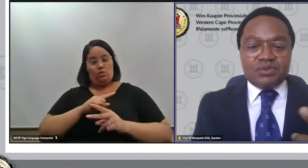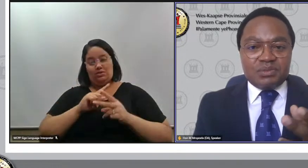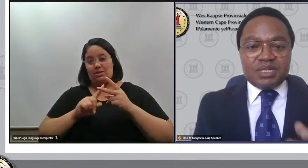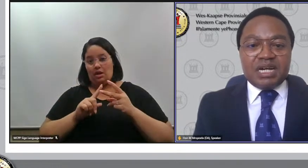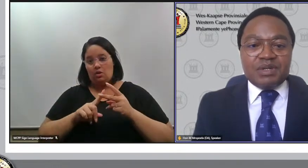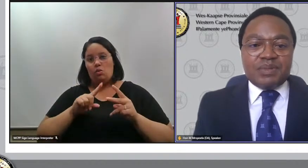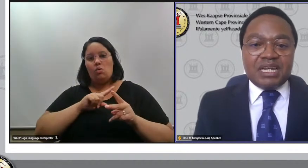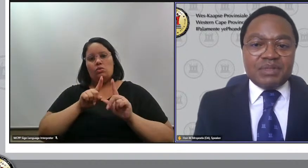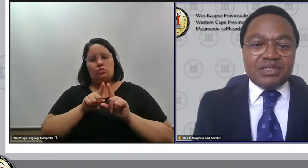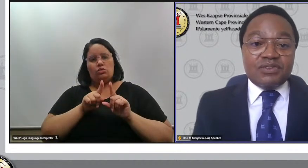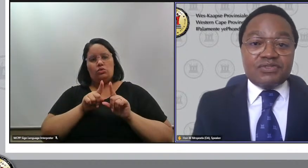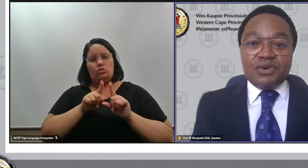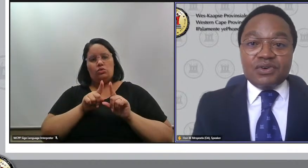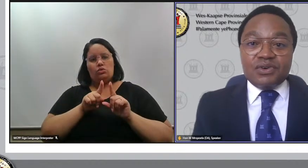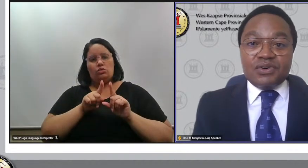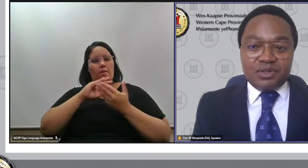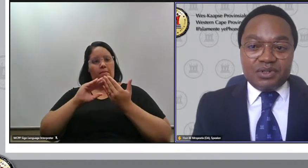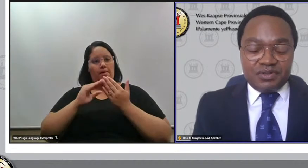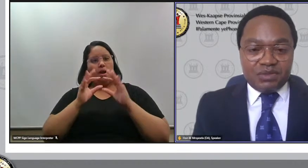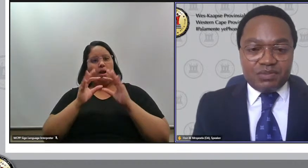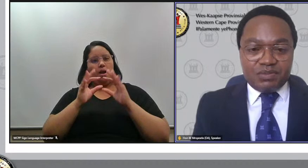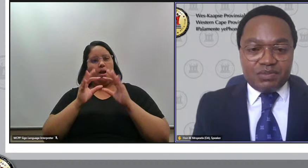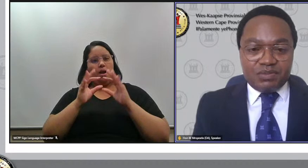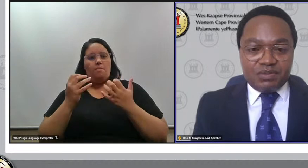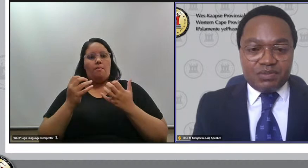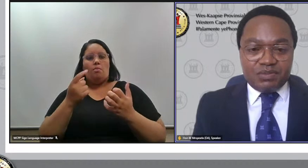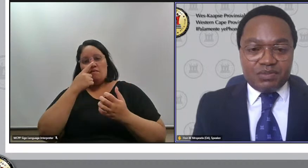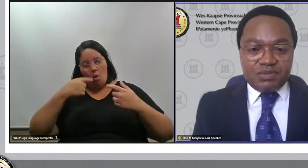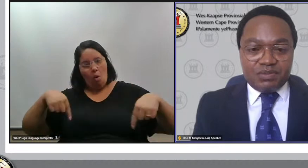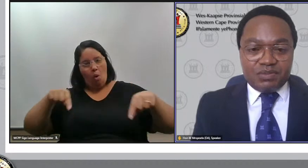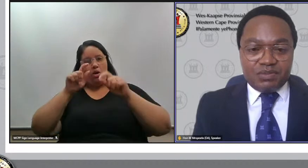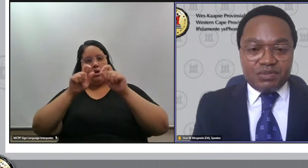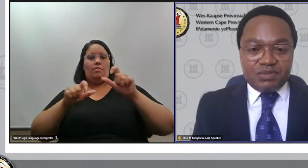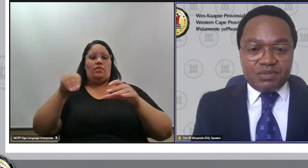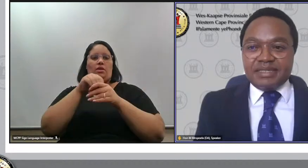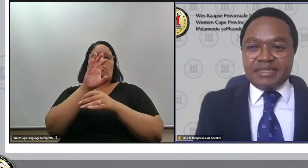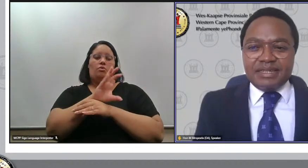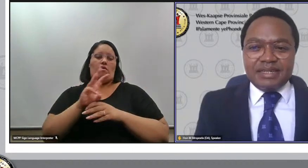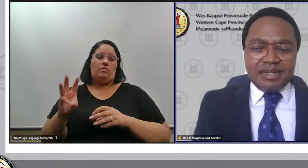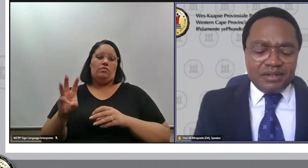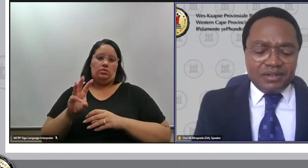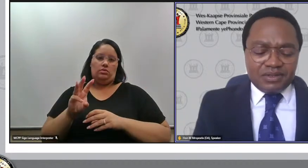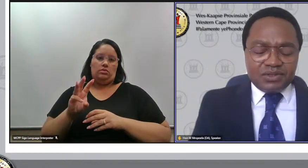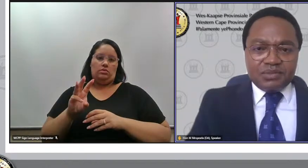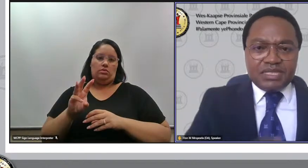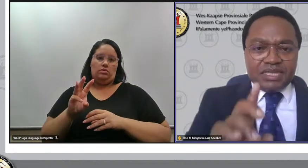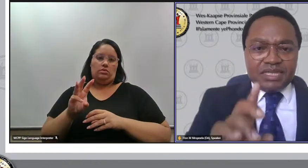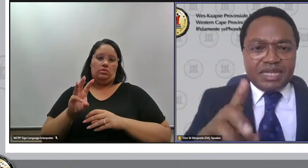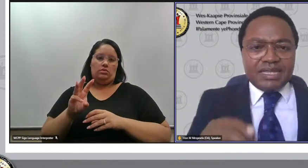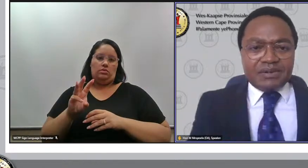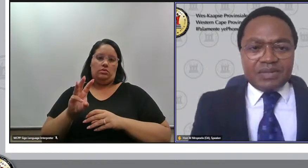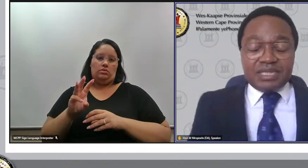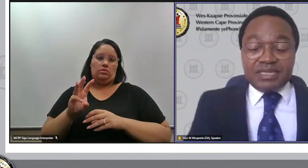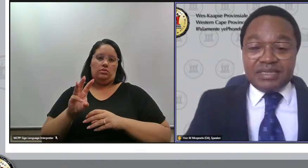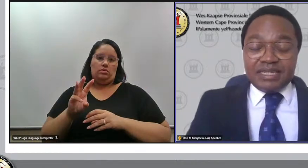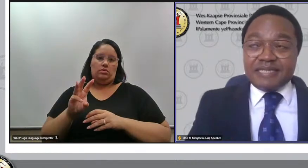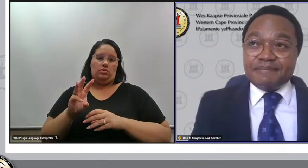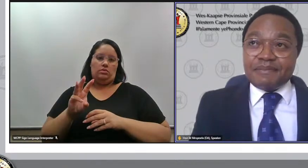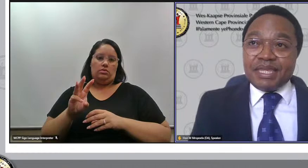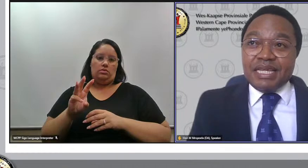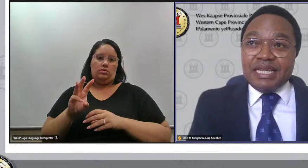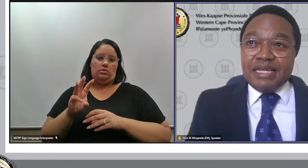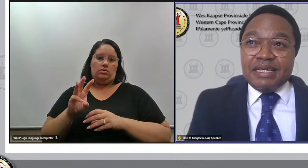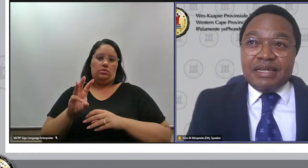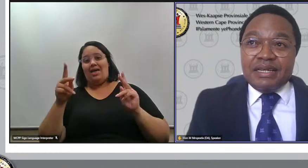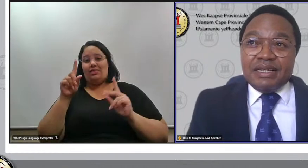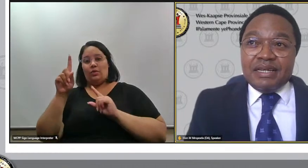to ensure that we become a Parliament of all people of this province, over and above everything else. I'll stop there, Chair. But the other question